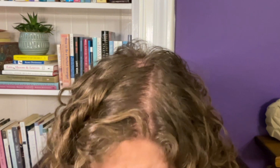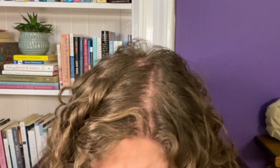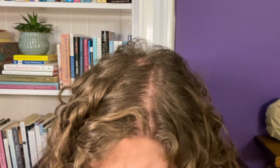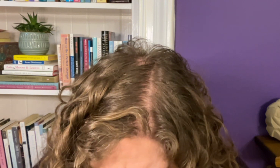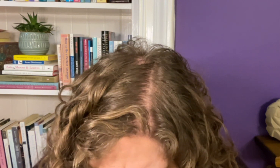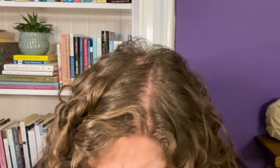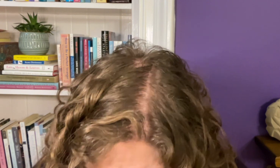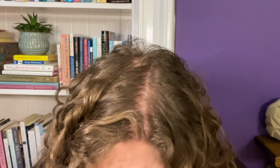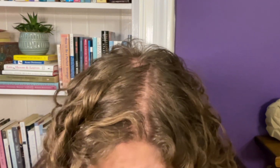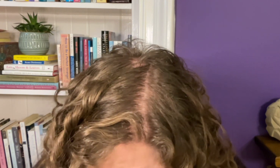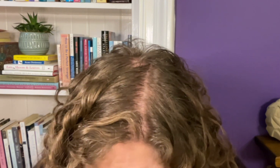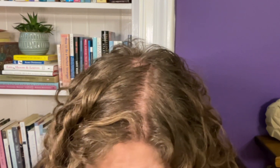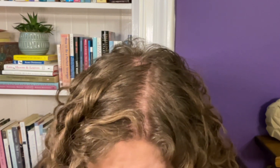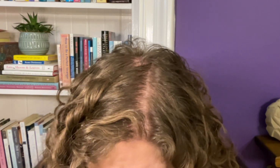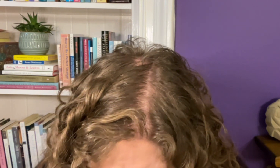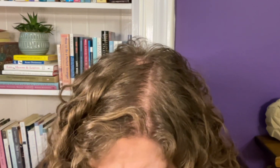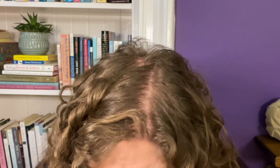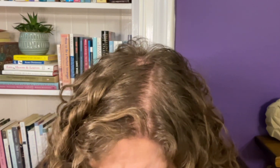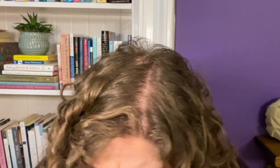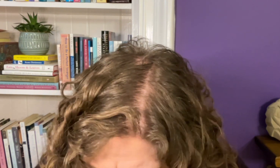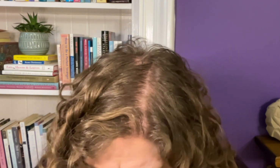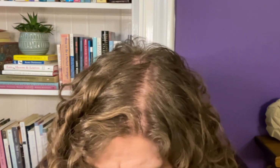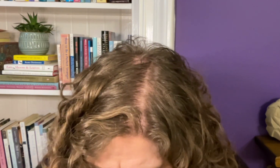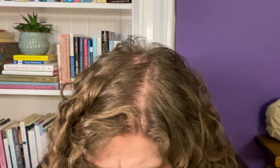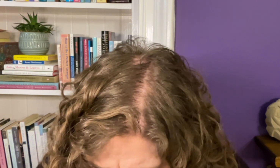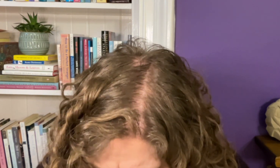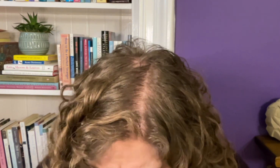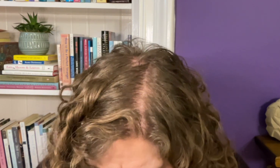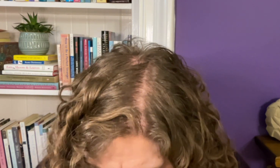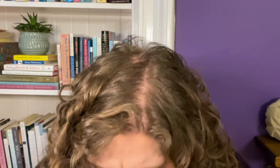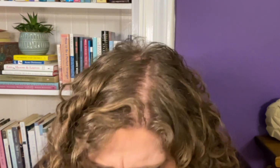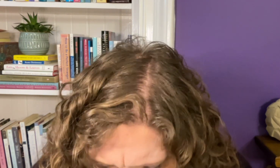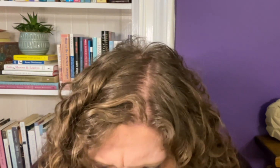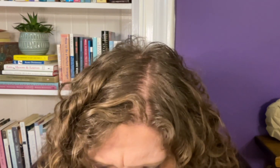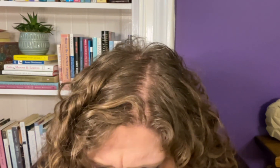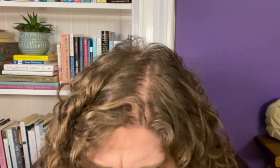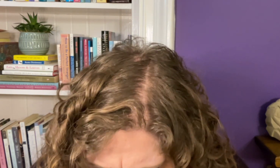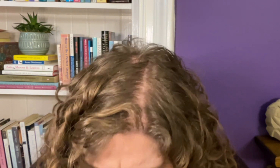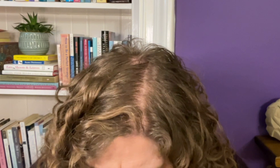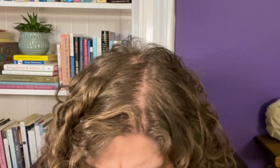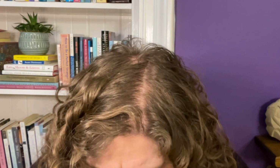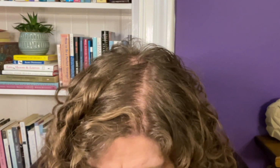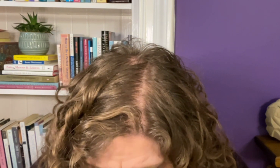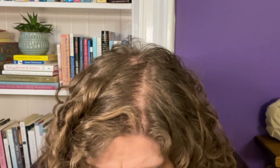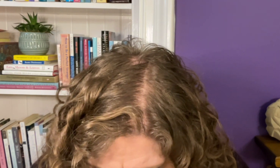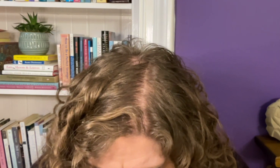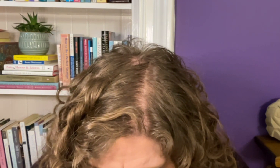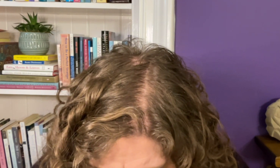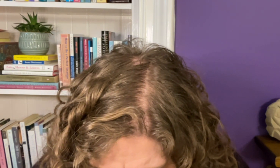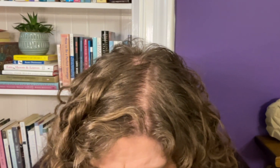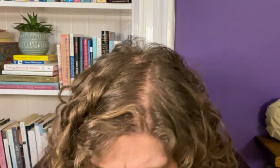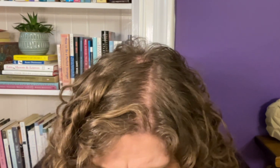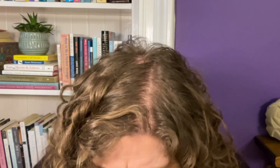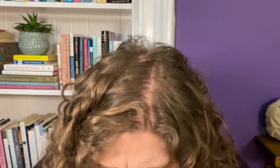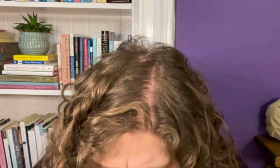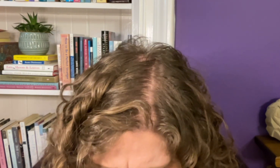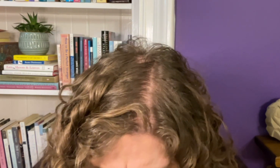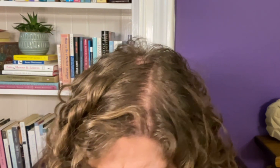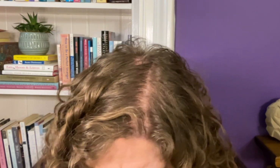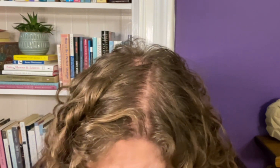However disorienting your work in the world may prove, ground us, O God, in the truth that your word